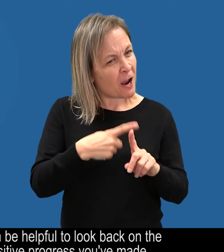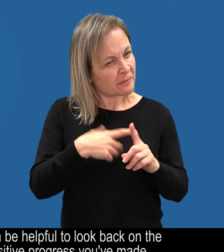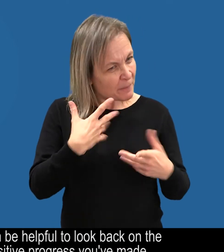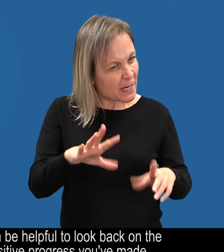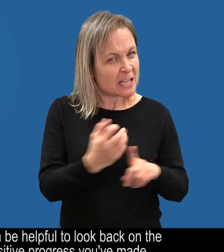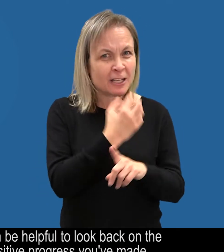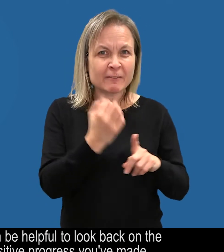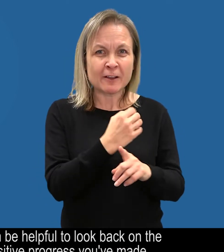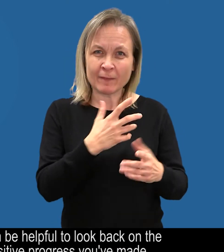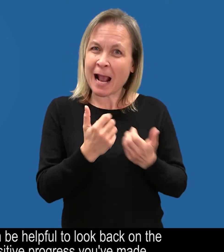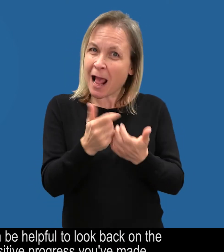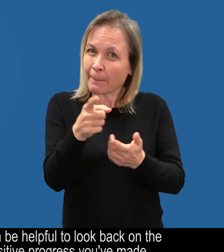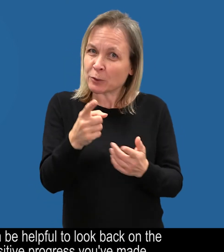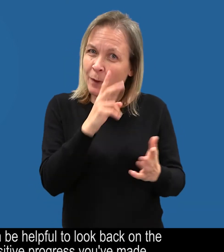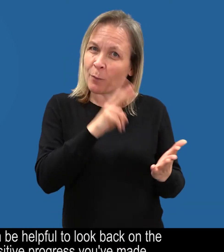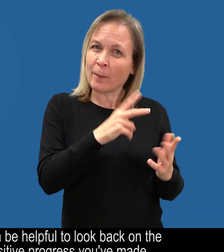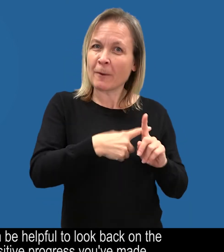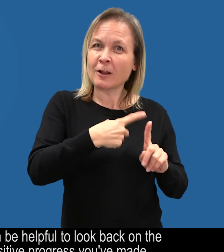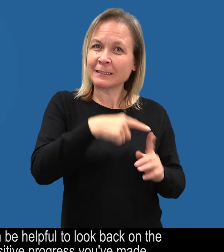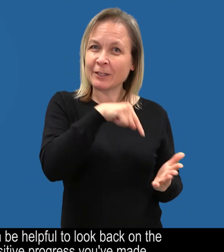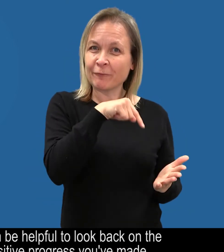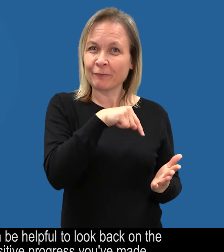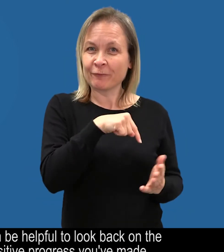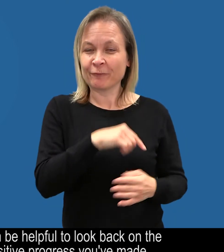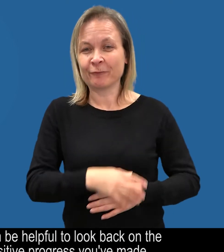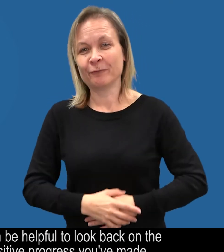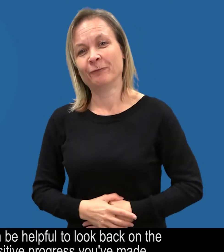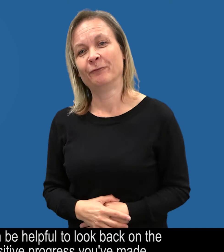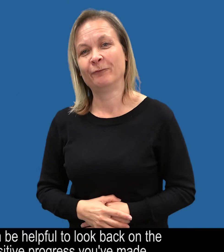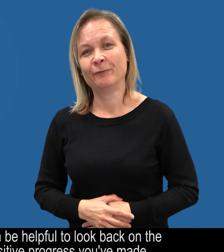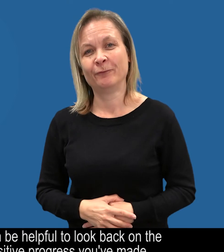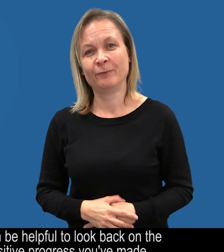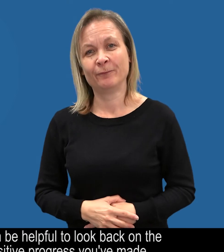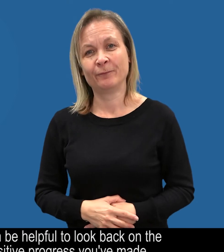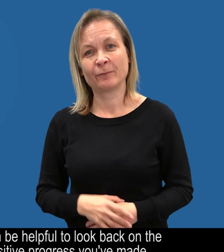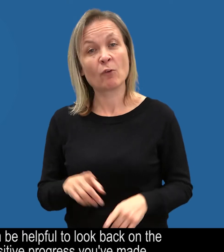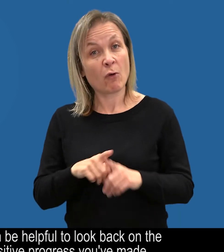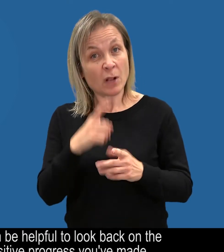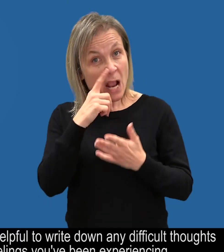It can be helpful to look back on the positive progress you've made.